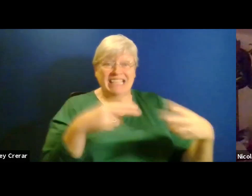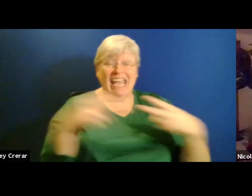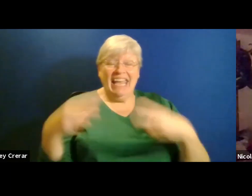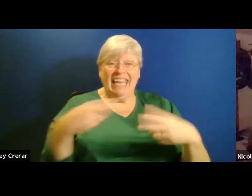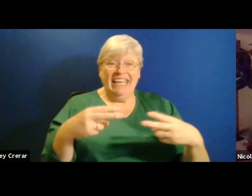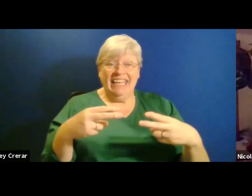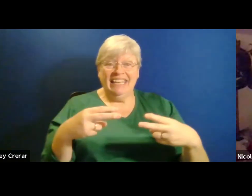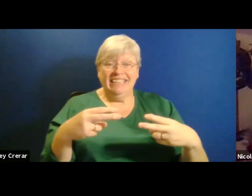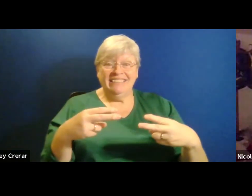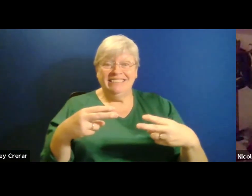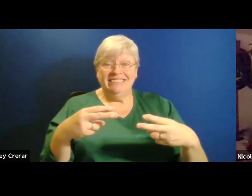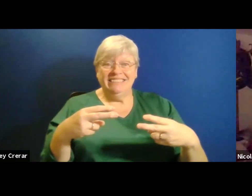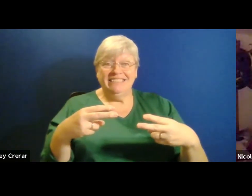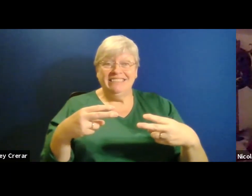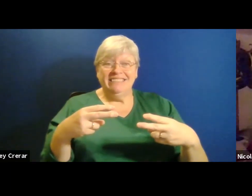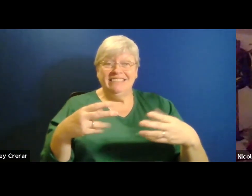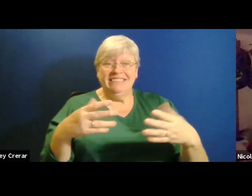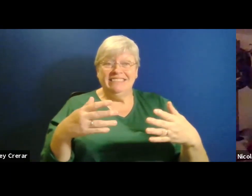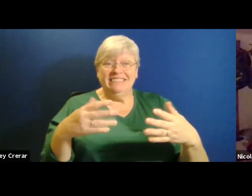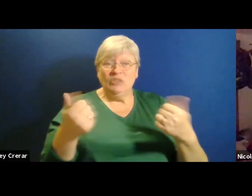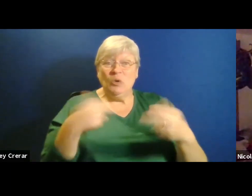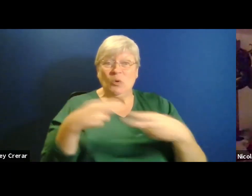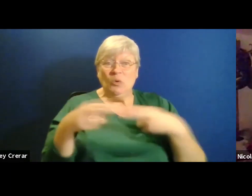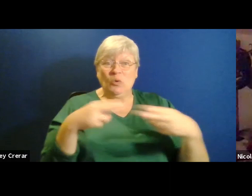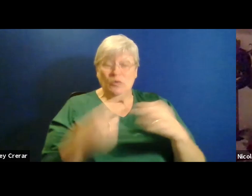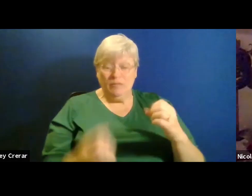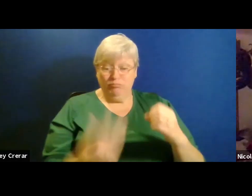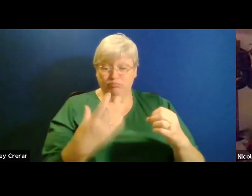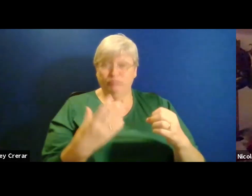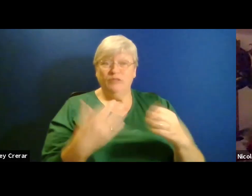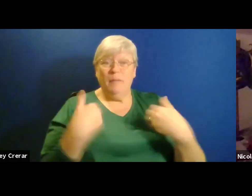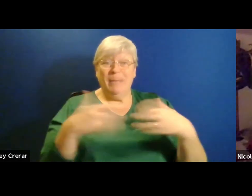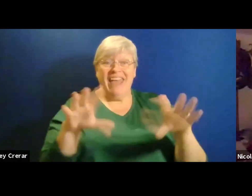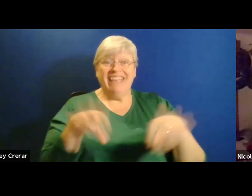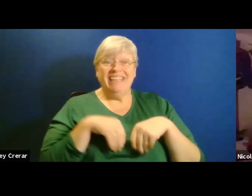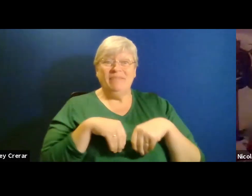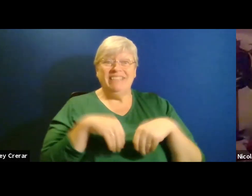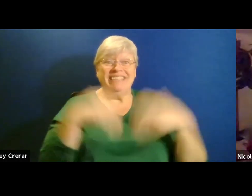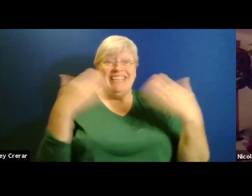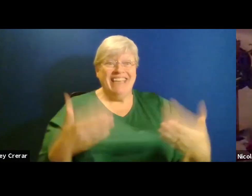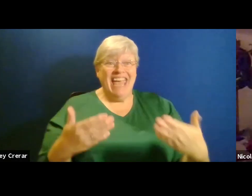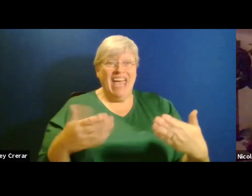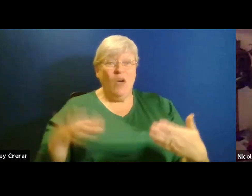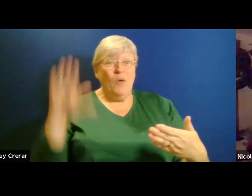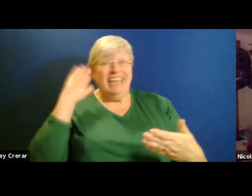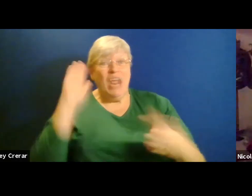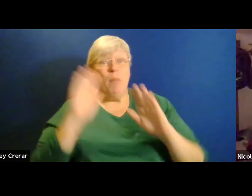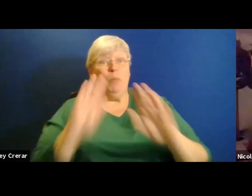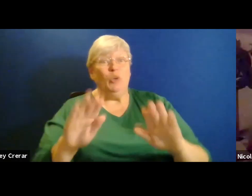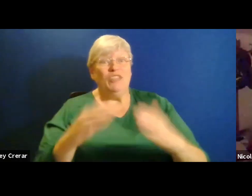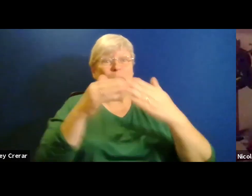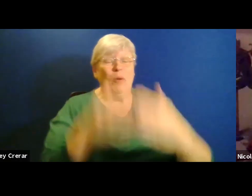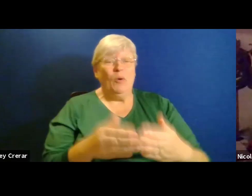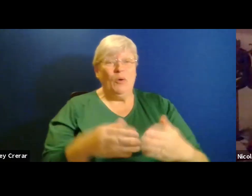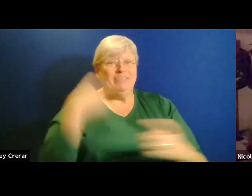when the good news came through that the submission had been accepted. So now whenever I hear Pushing Out the Boat, I